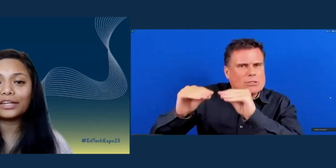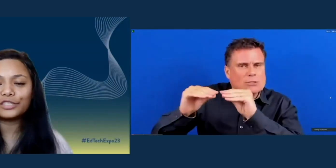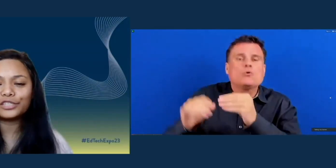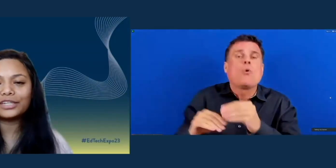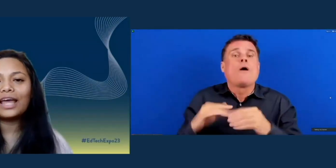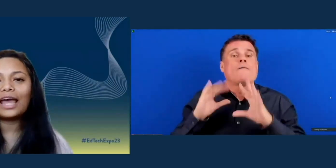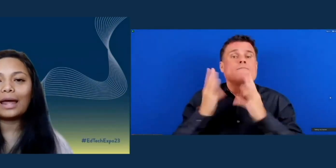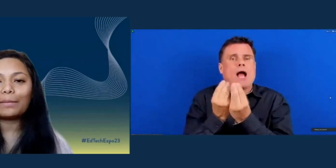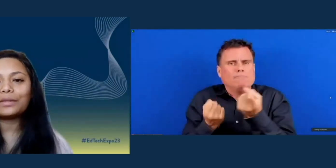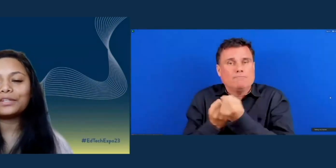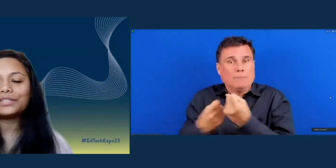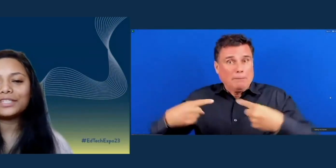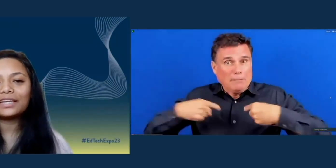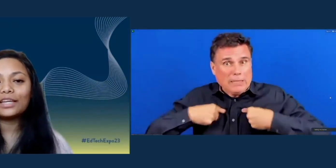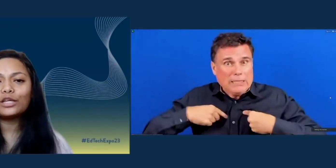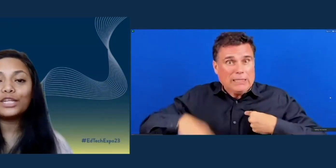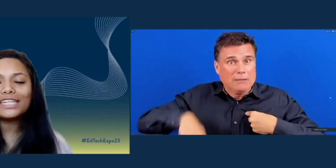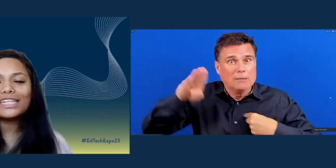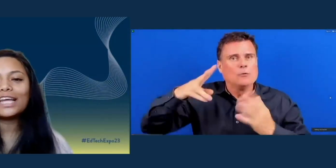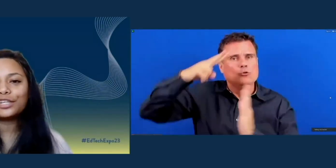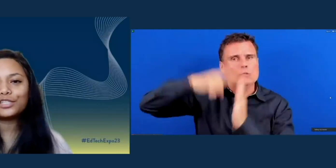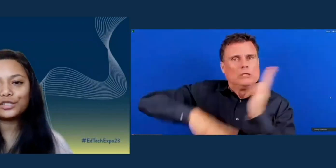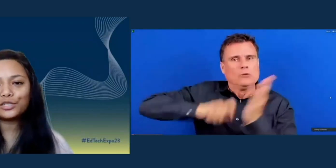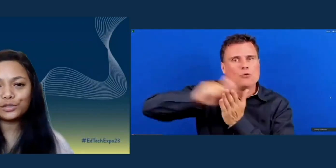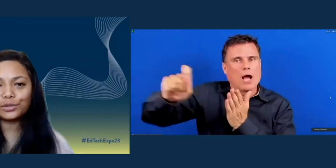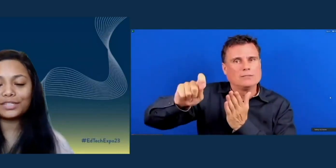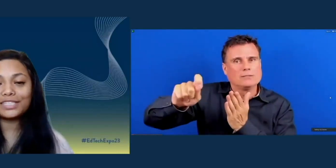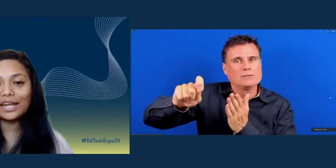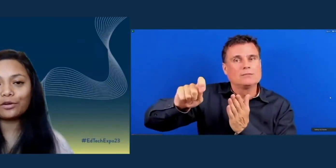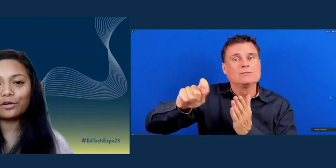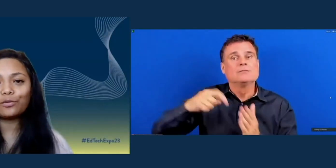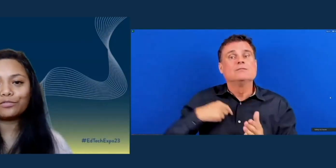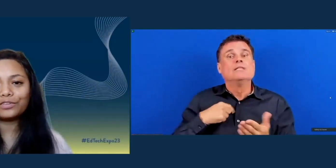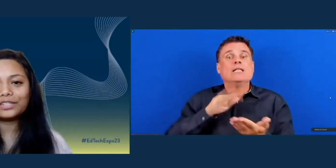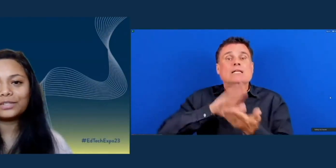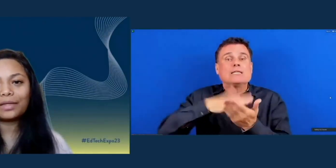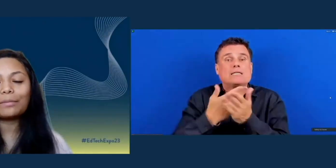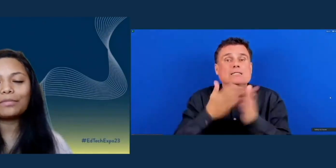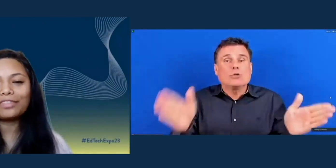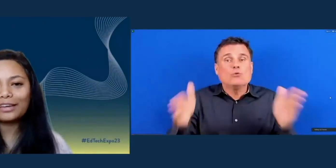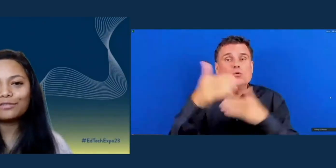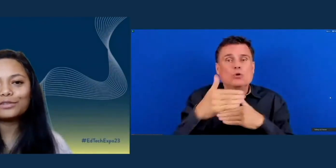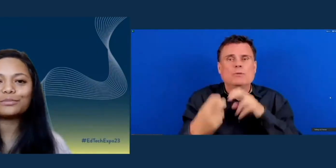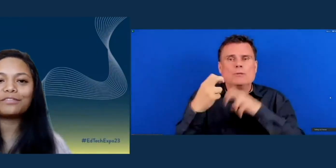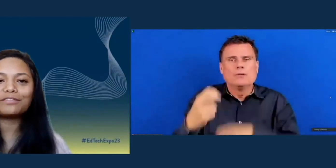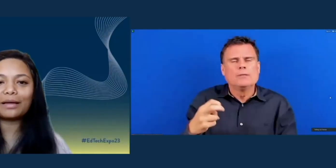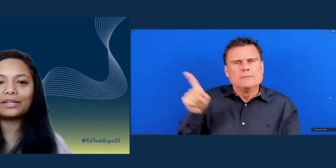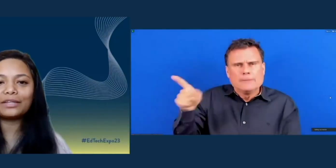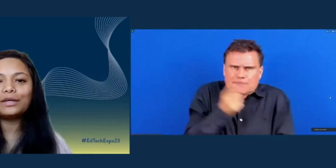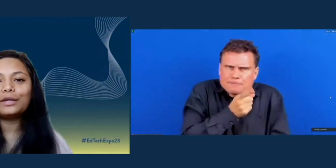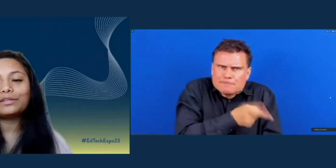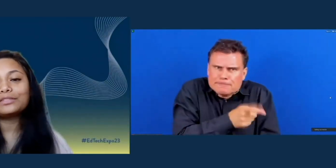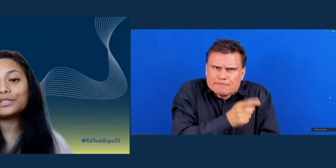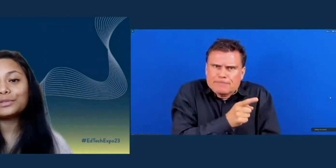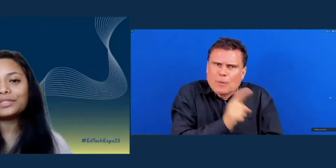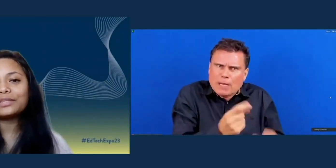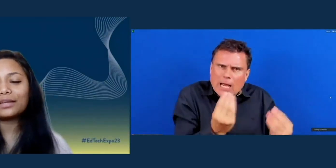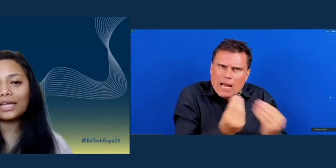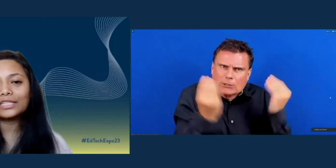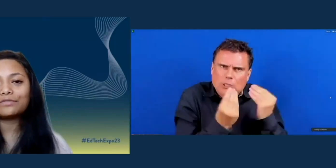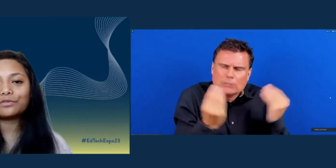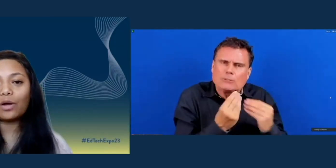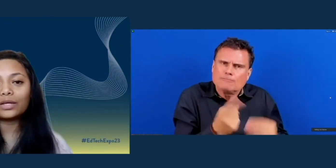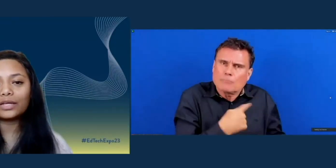in our kitchen and my mother saying, "You need an education so you can stand on your own feet." I'm thankful to my family because this wasn't